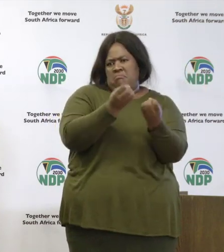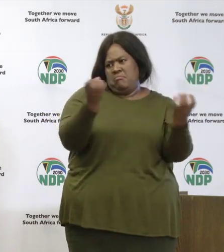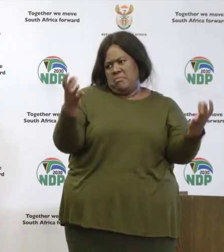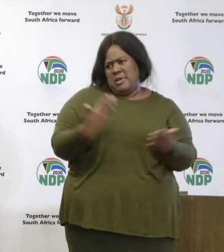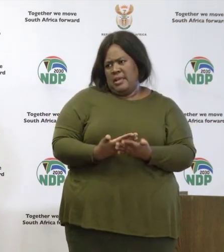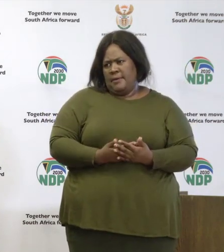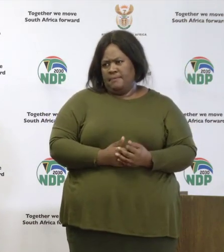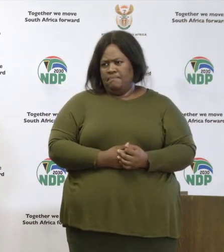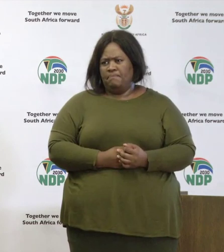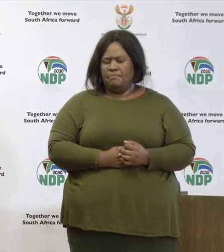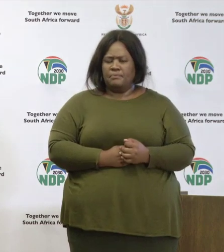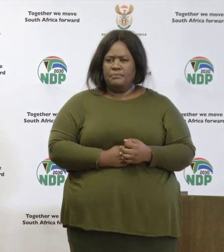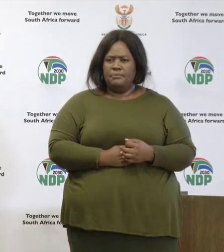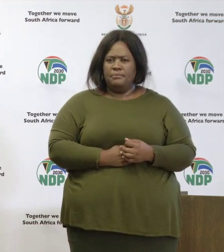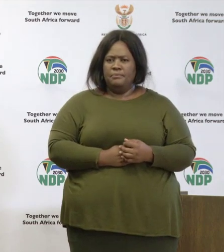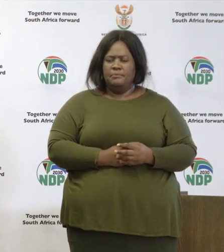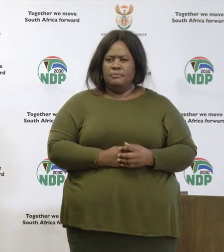places.